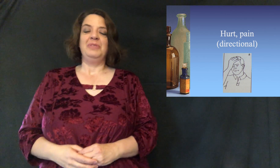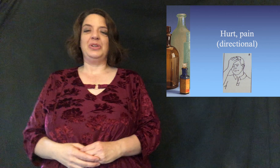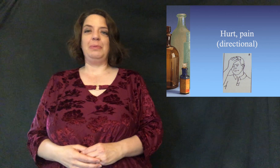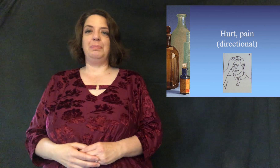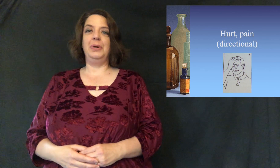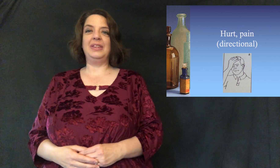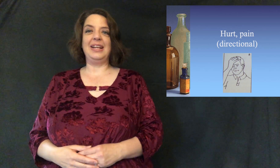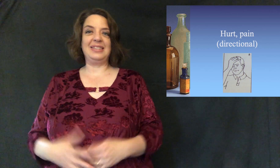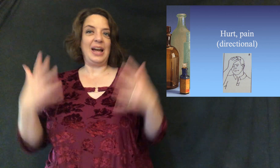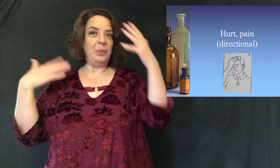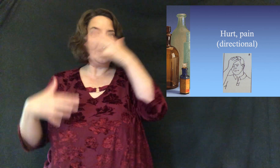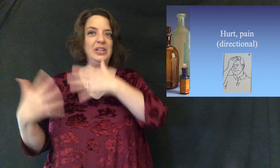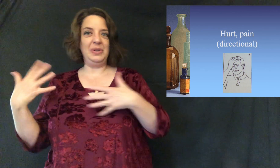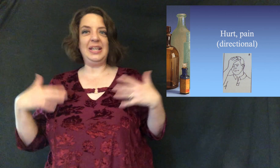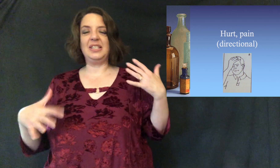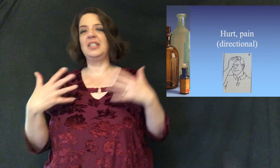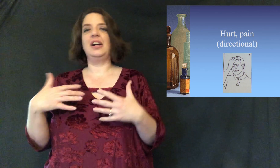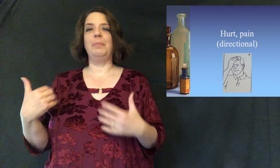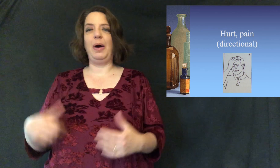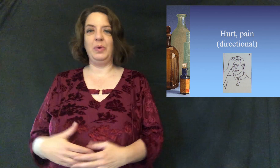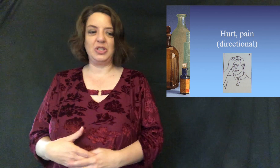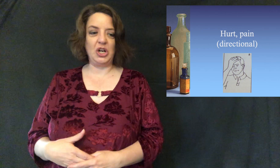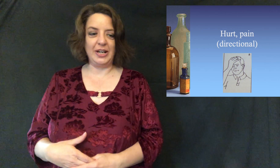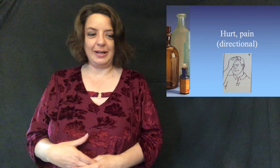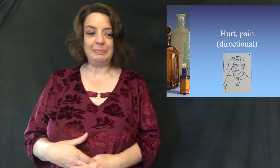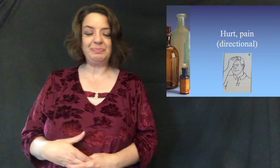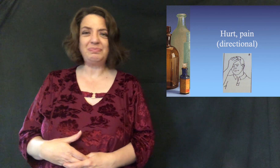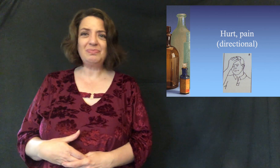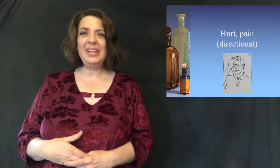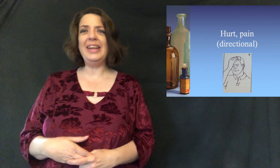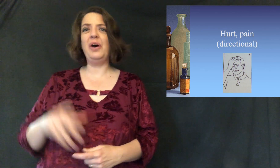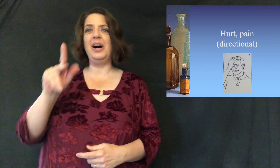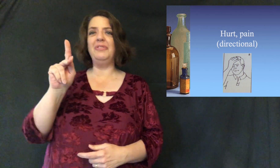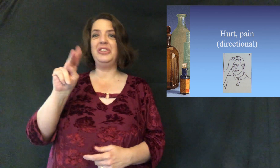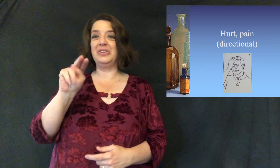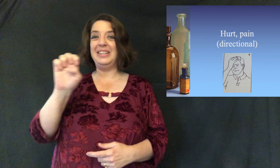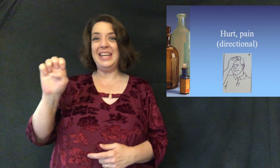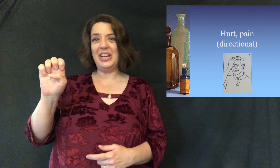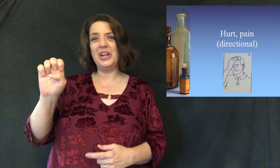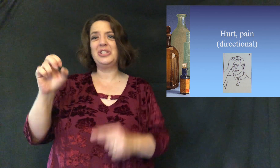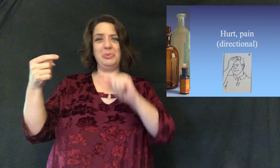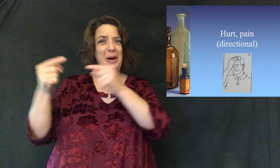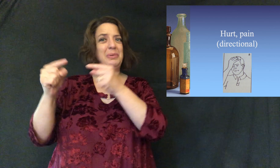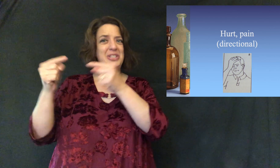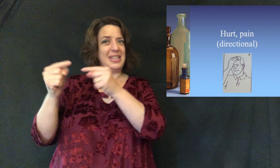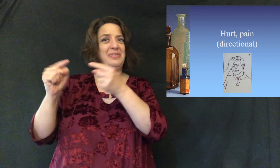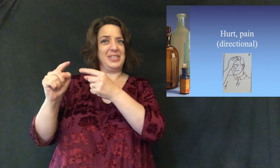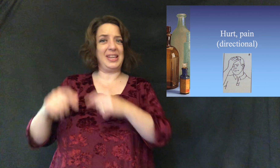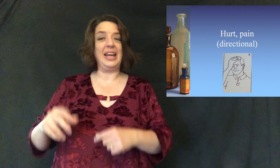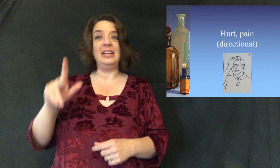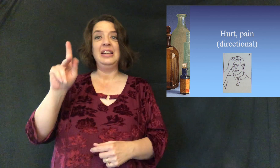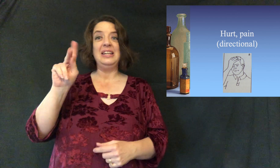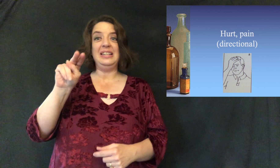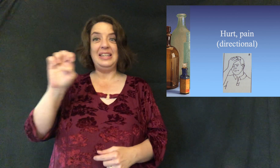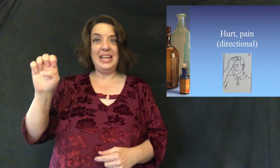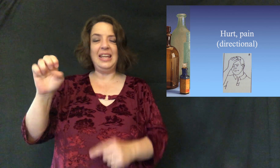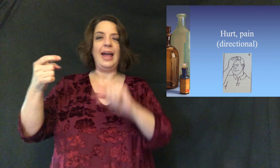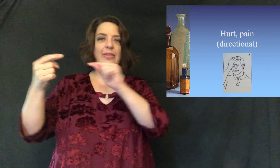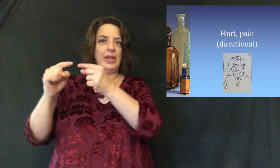can put that sign where you need it to talk about what's hurting. Now, if your knee hurts, you probably just have to sign knee and then